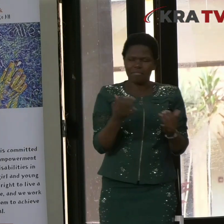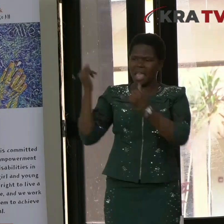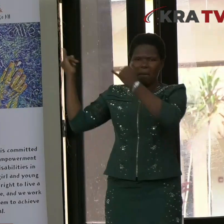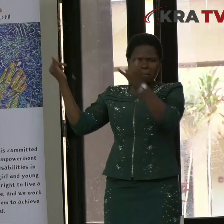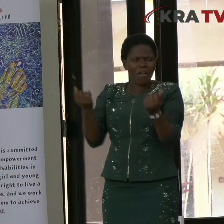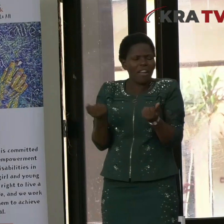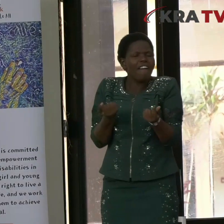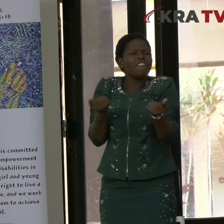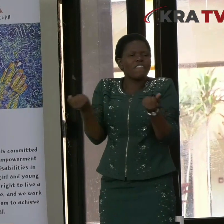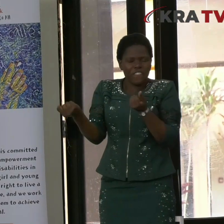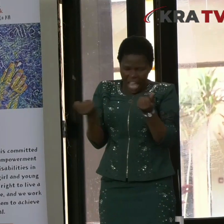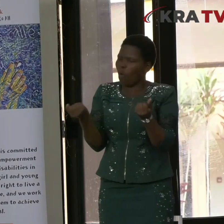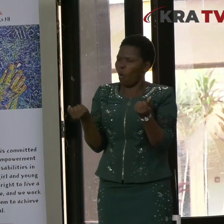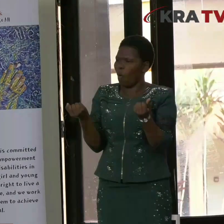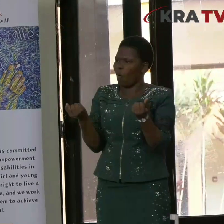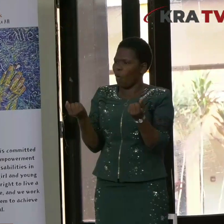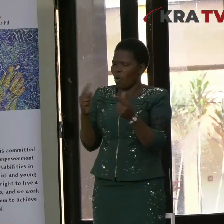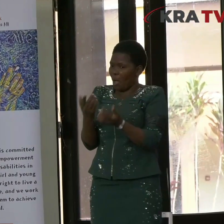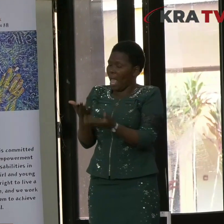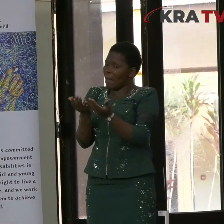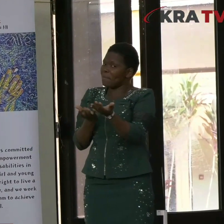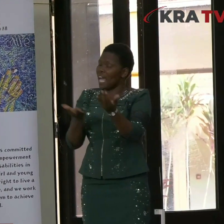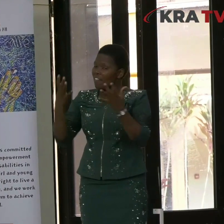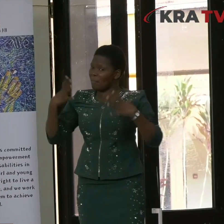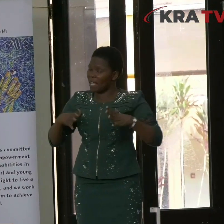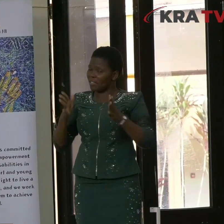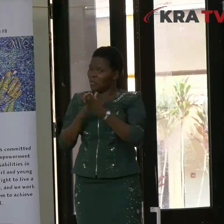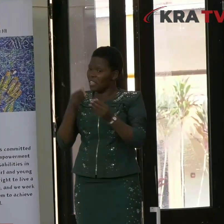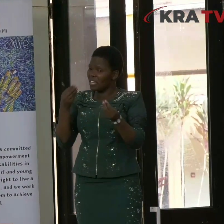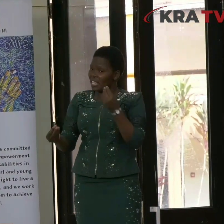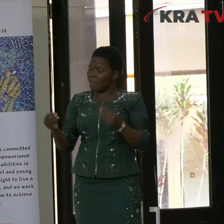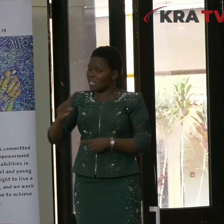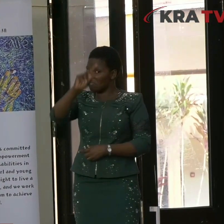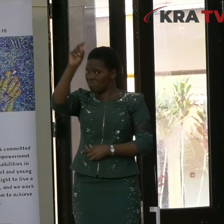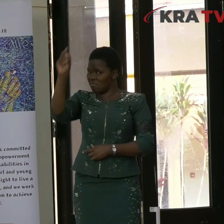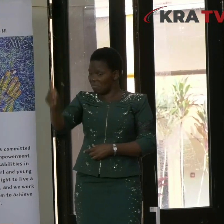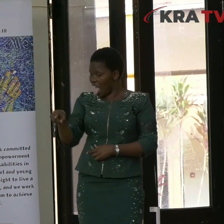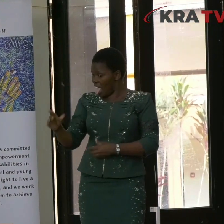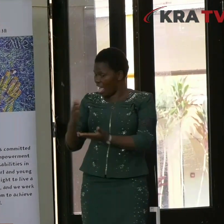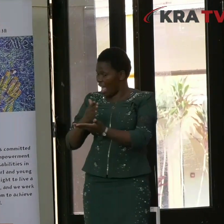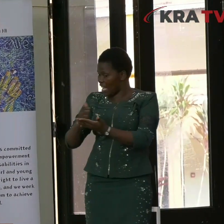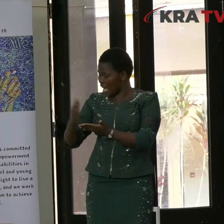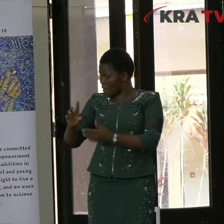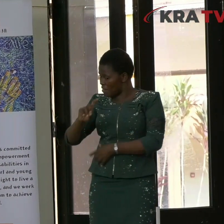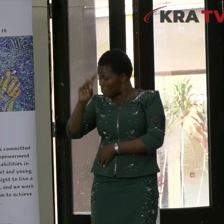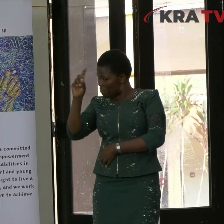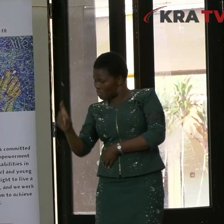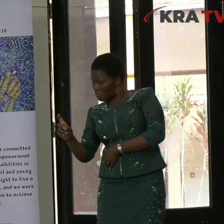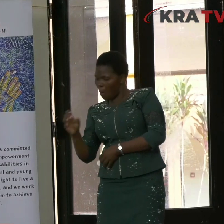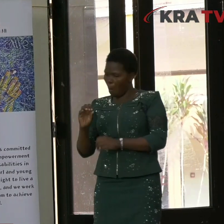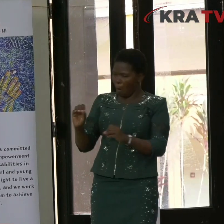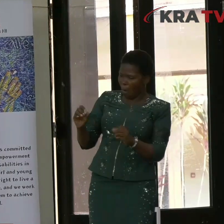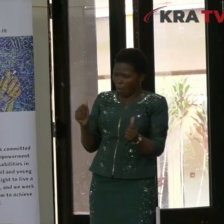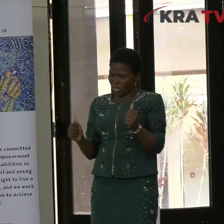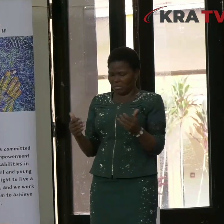when you decide to bring and import a vehicle to help serve you as a person with a disability, is it okay? Is